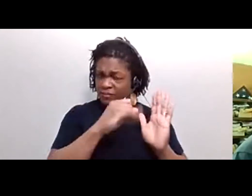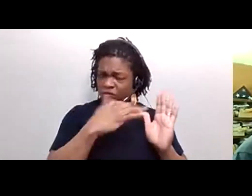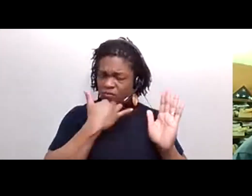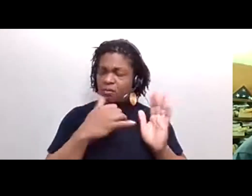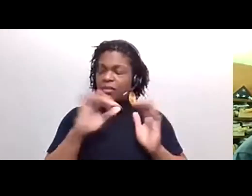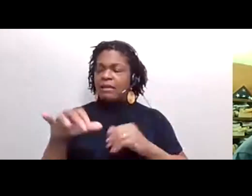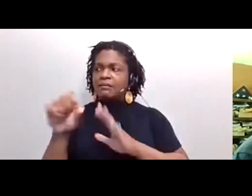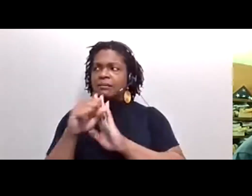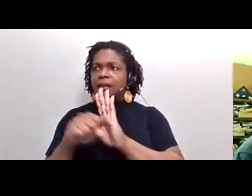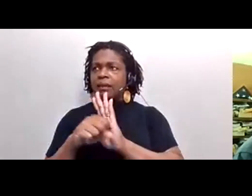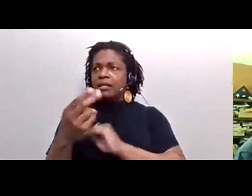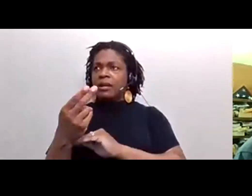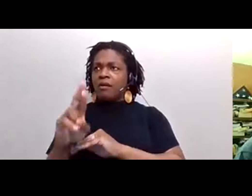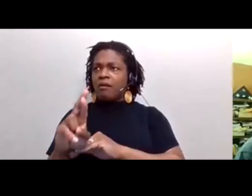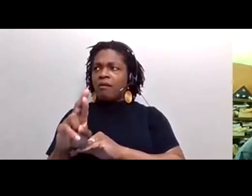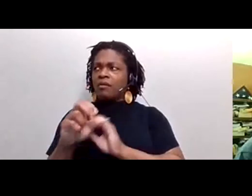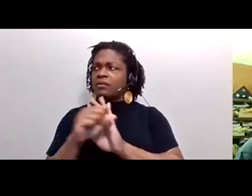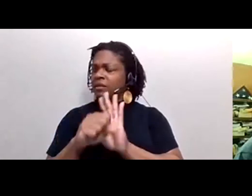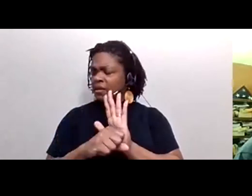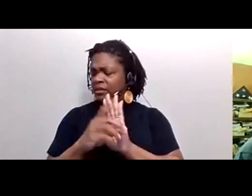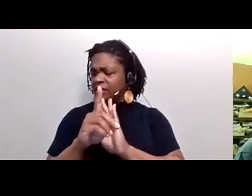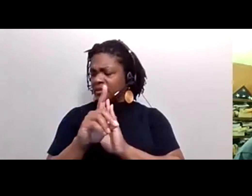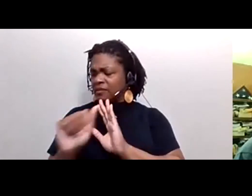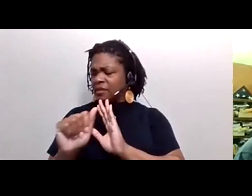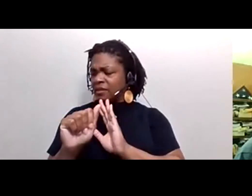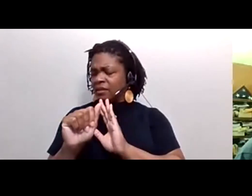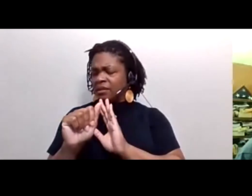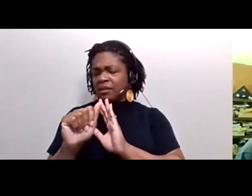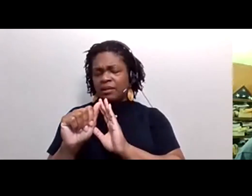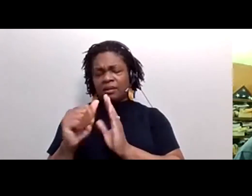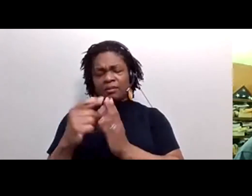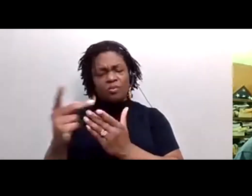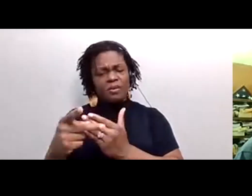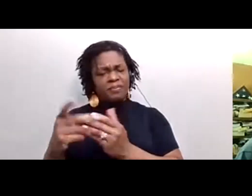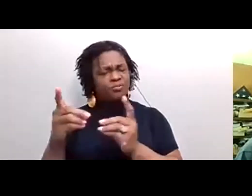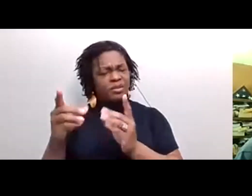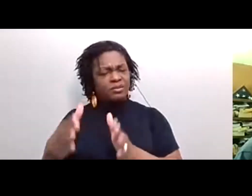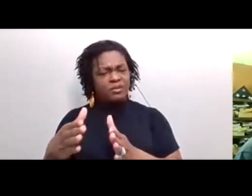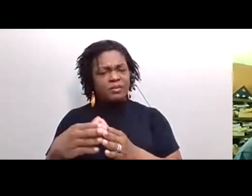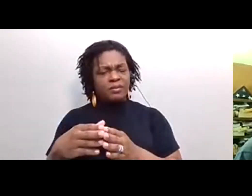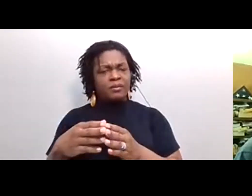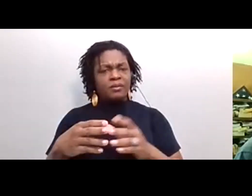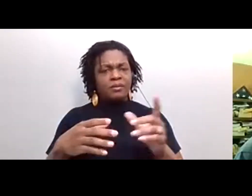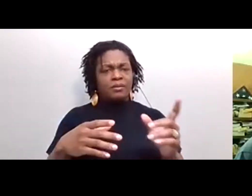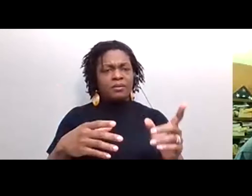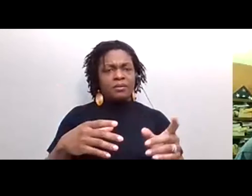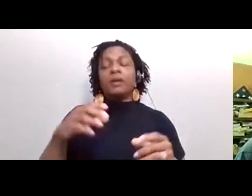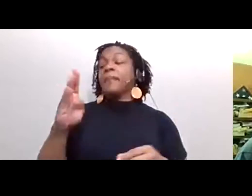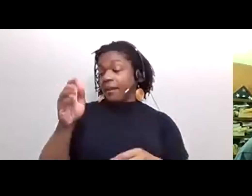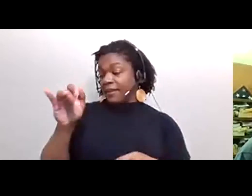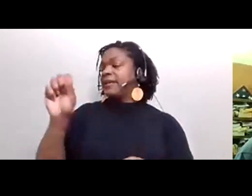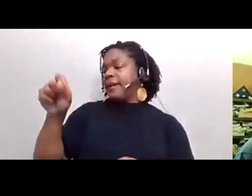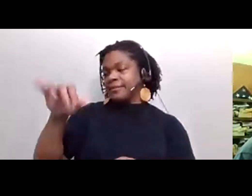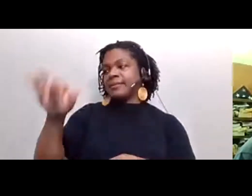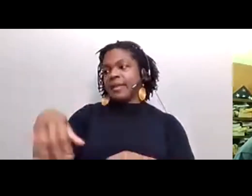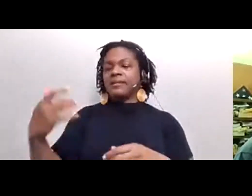HR or state disability program directors, something like that. Yeah, it's basically my counterparts, like the that. state